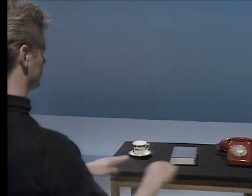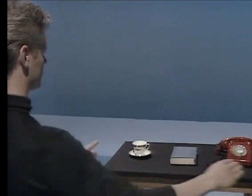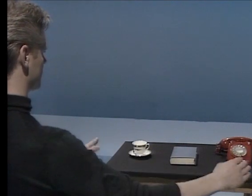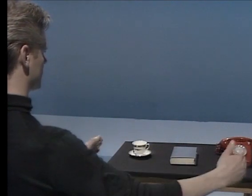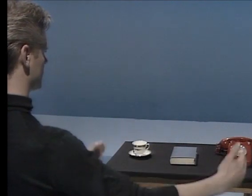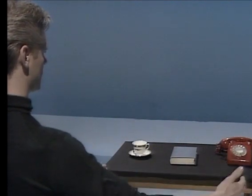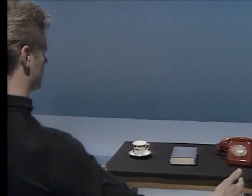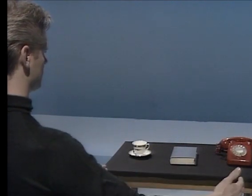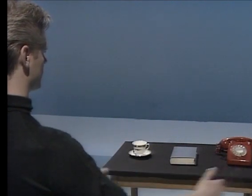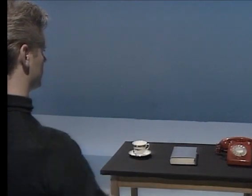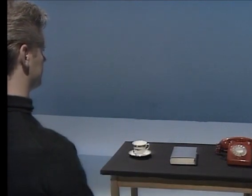Table,